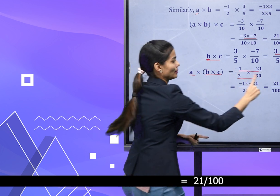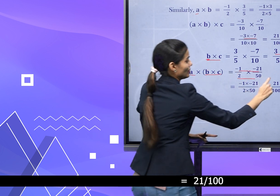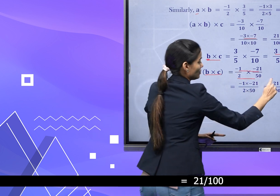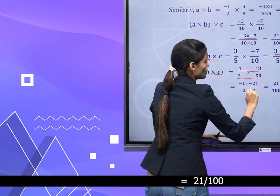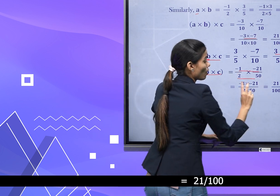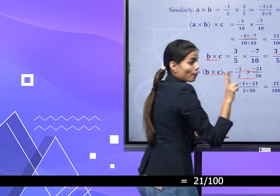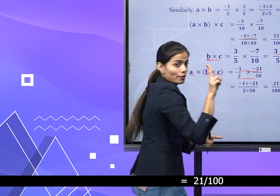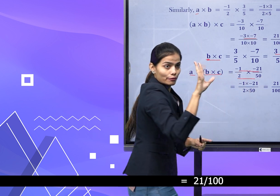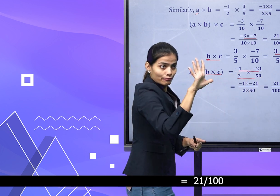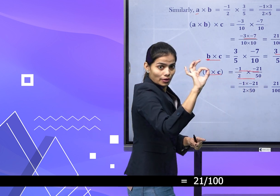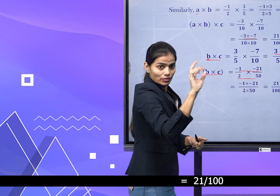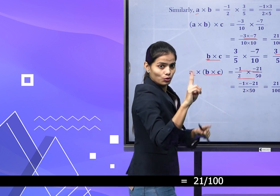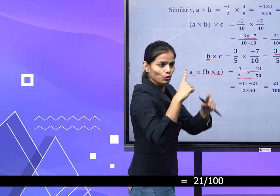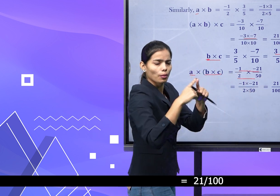is equal to 21 by 100.